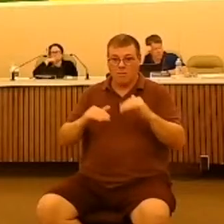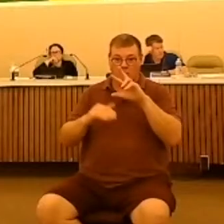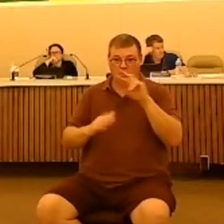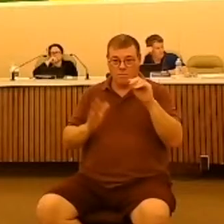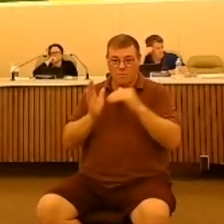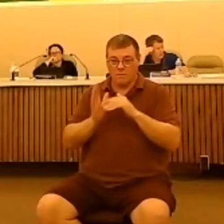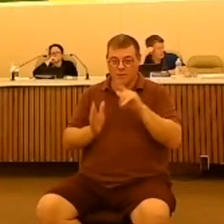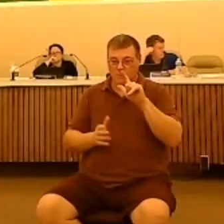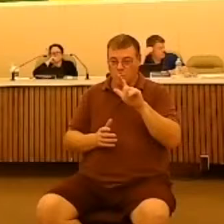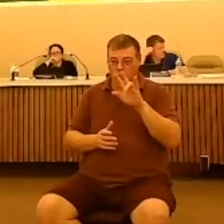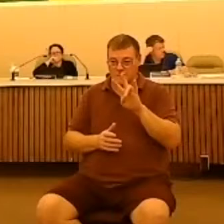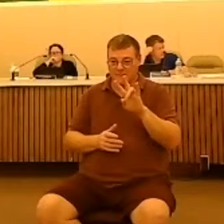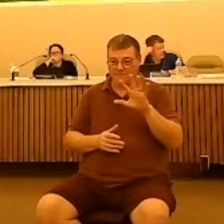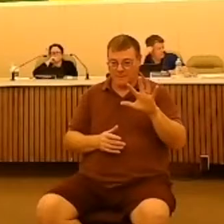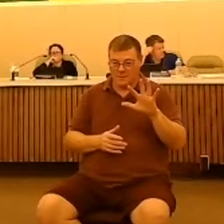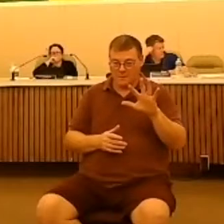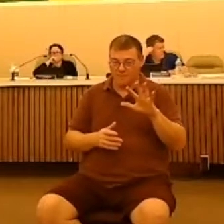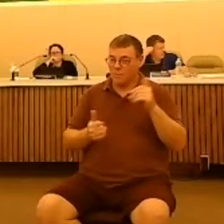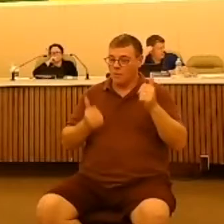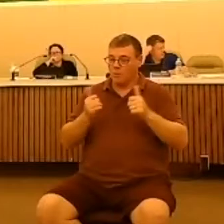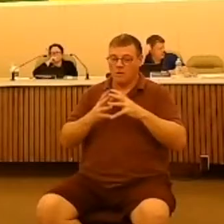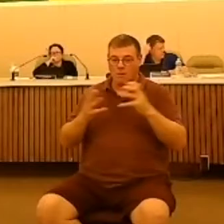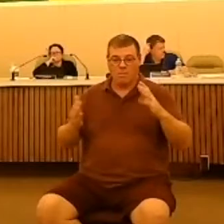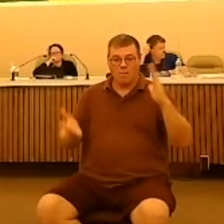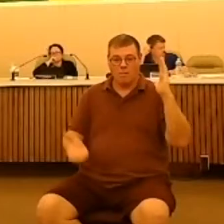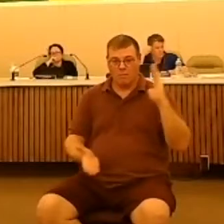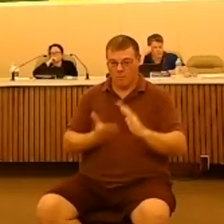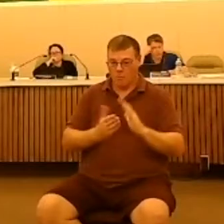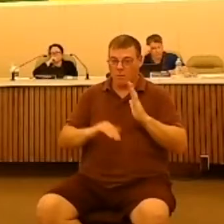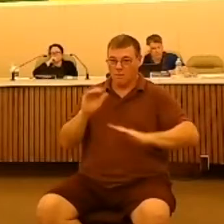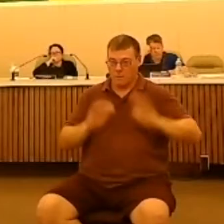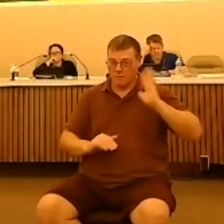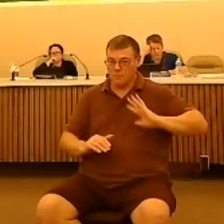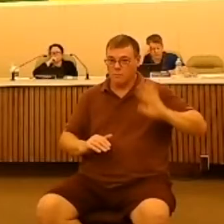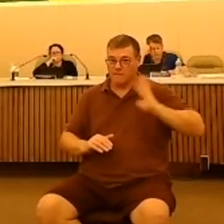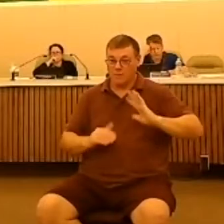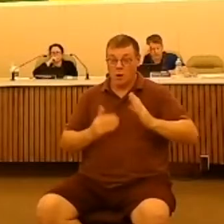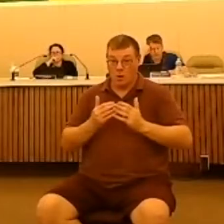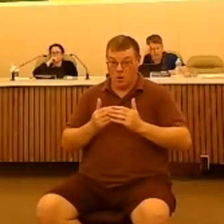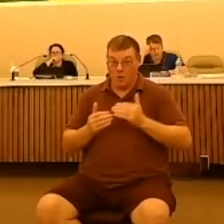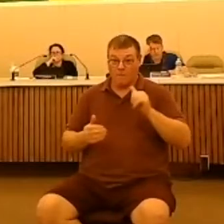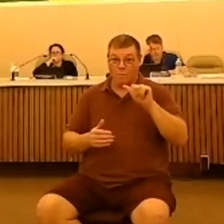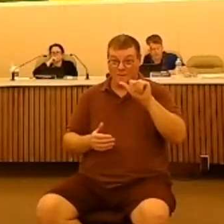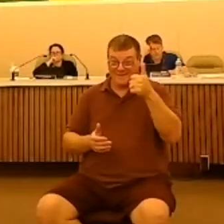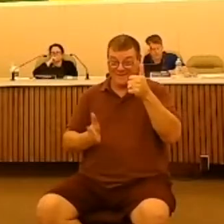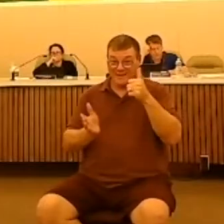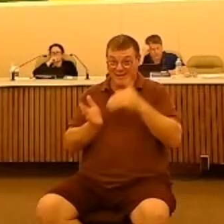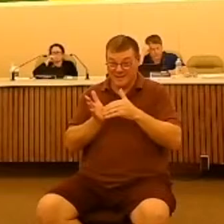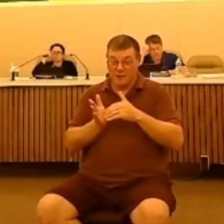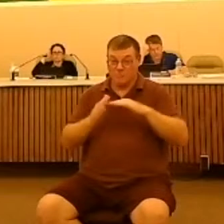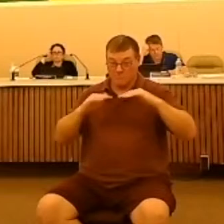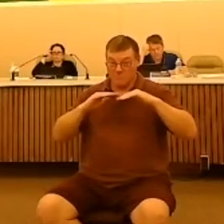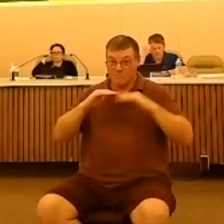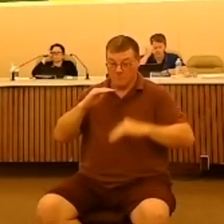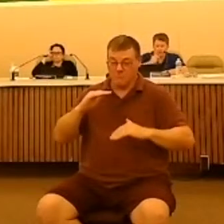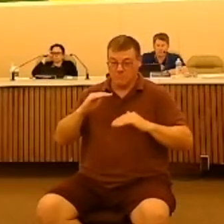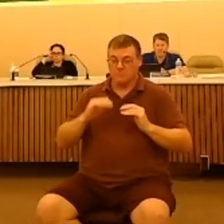was 27.5, which is a lot lower than it had been previously, almost 10K less. So,